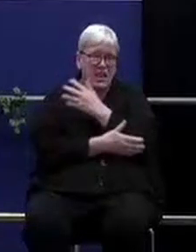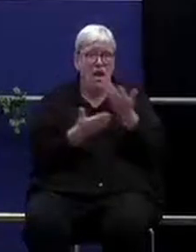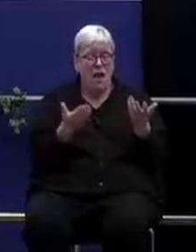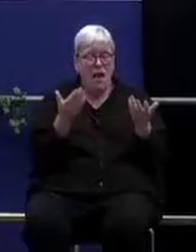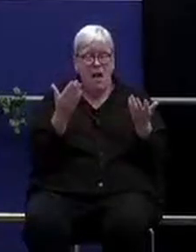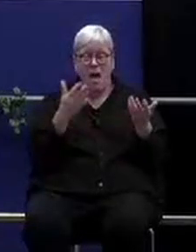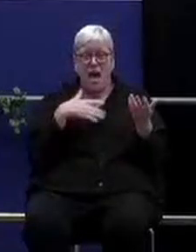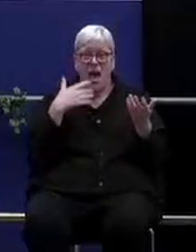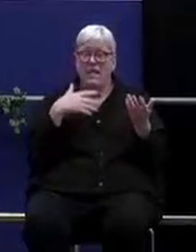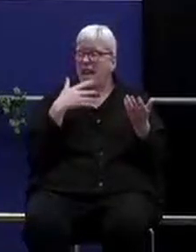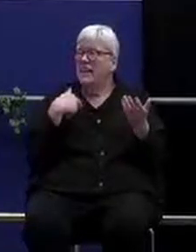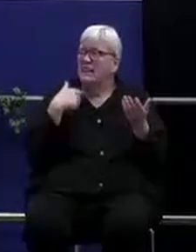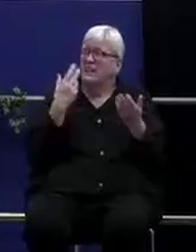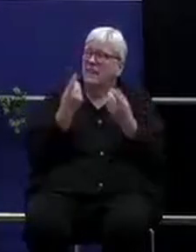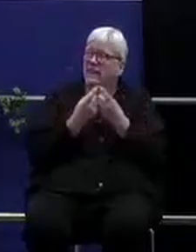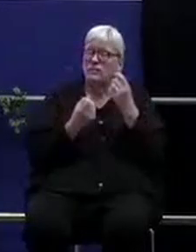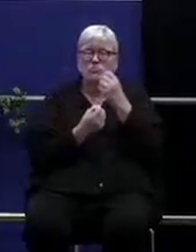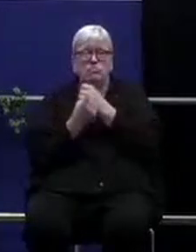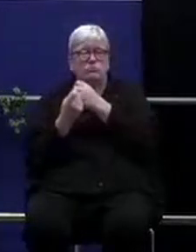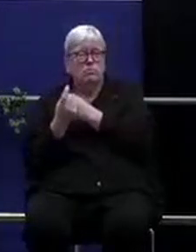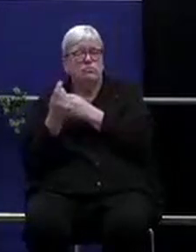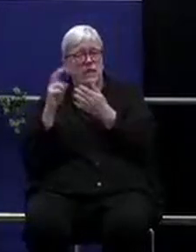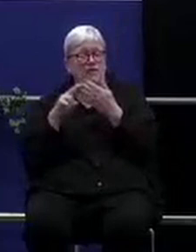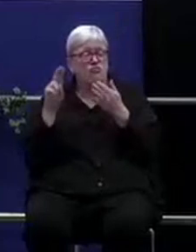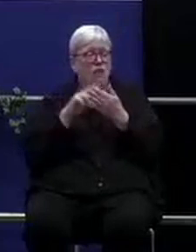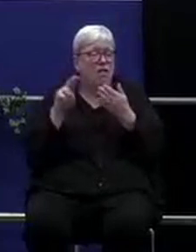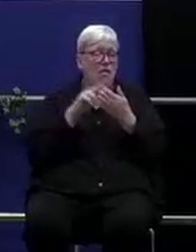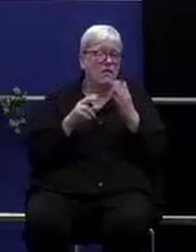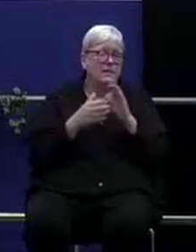I like things to come naturally, and when they don't, I'm like, okay, better, yeah.